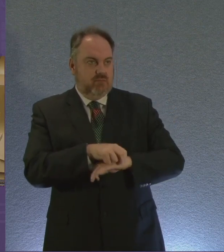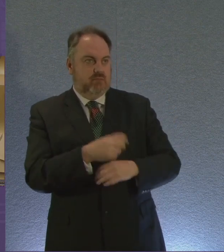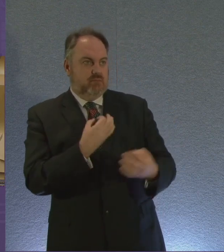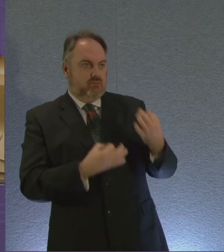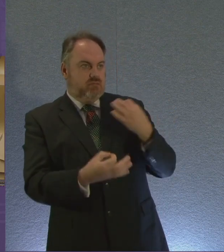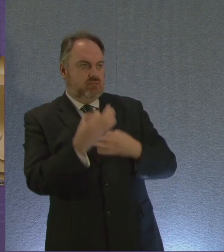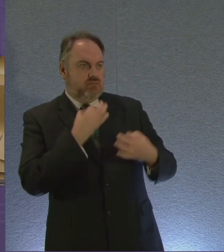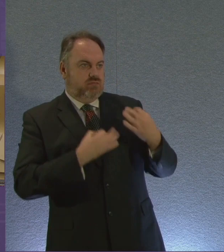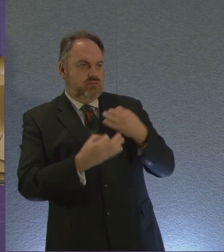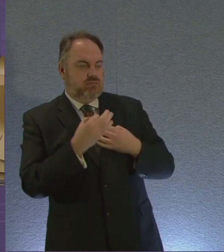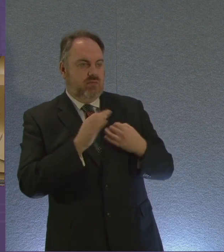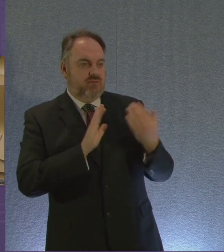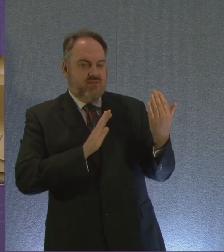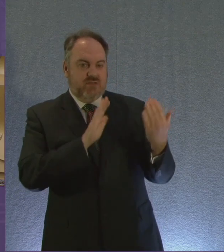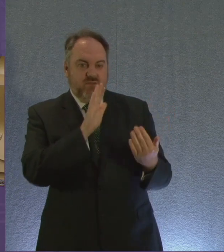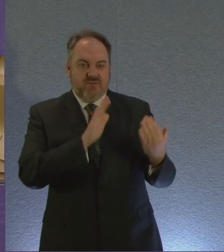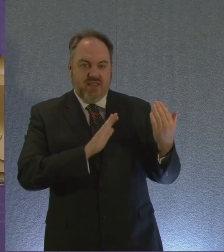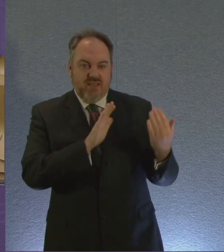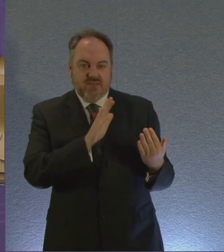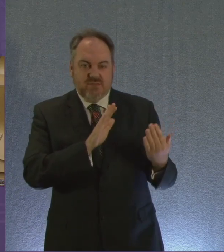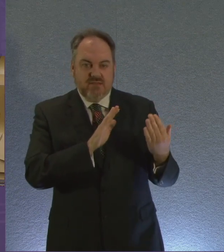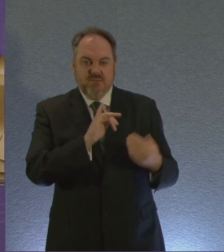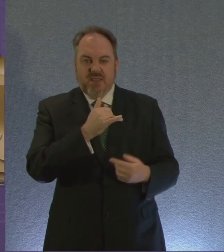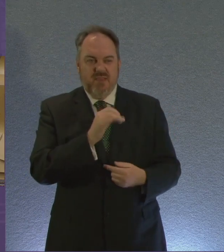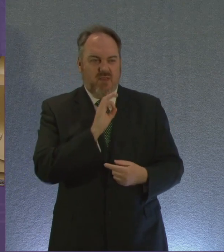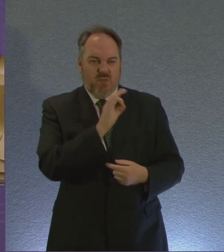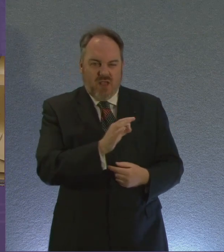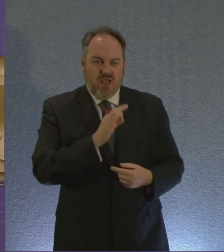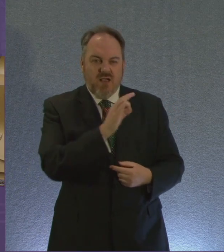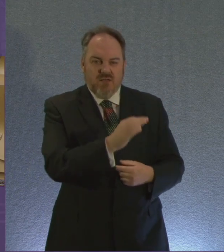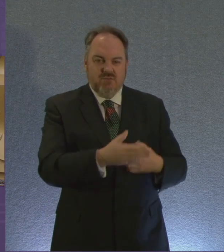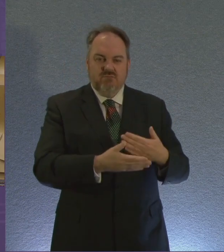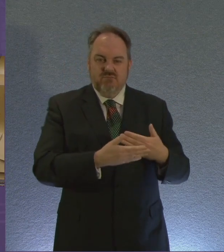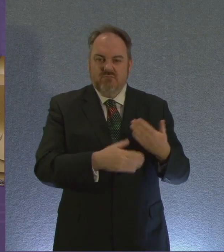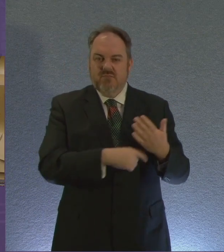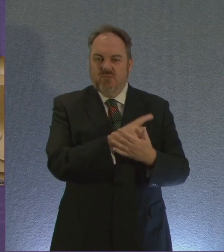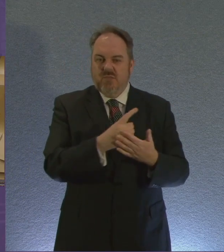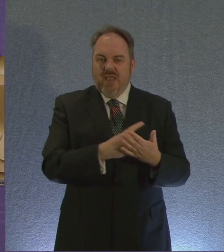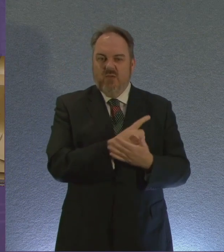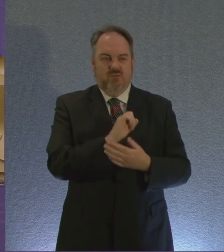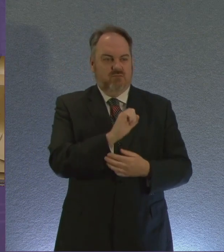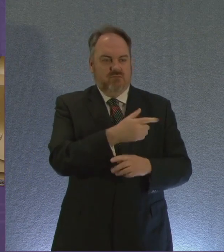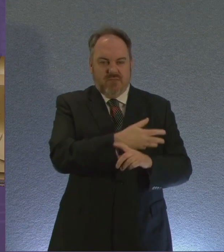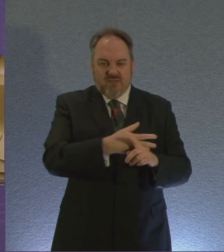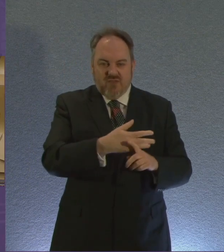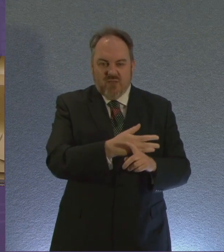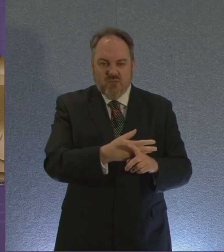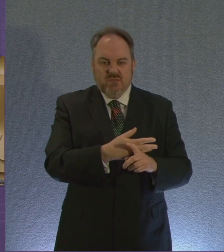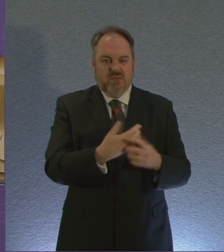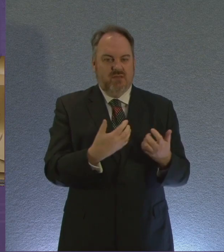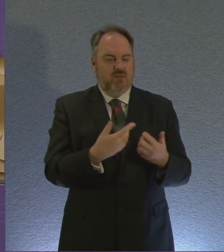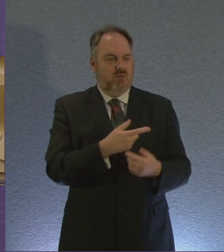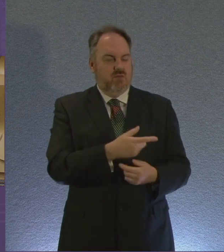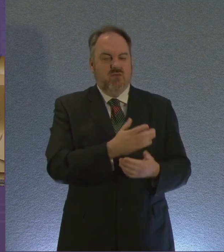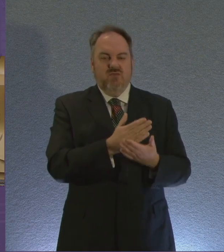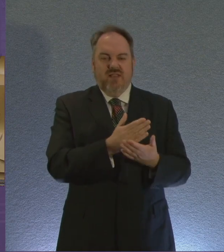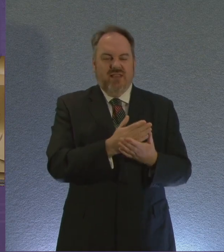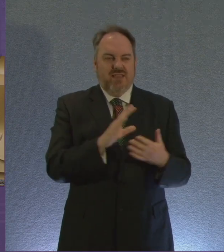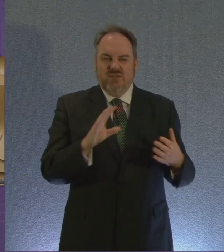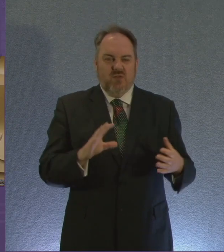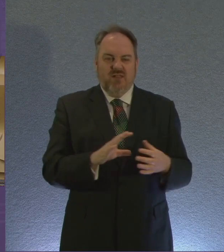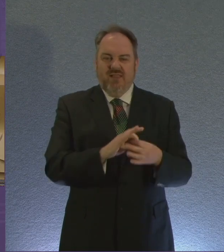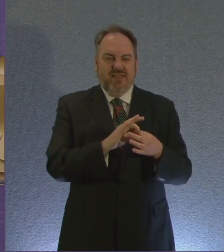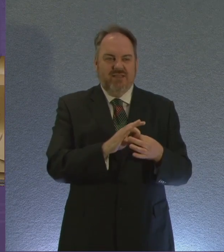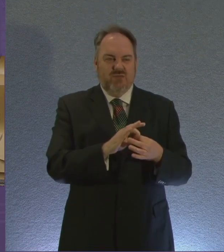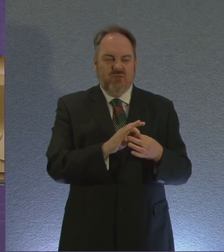it's only one aspect that there might be questions over, and the entire way that that assessment is done isn't based on having